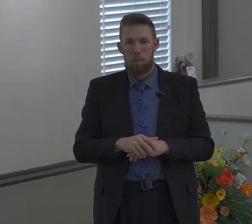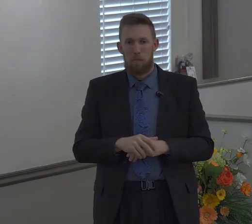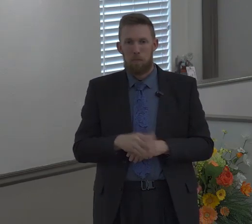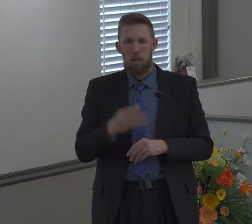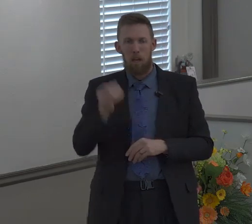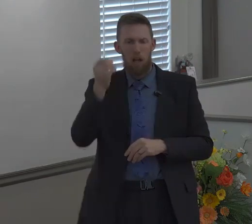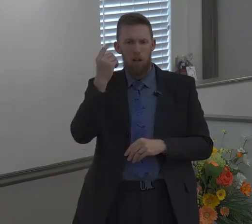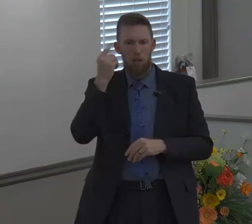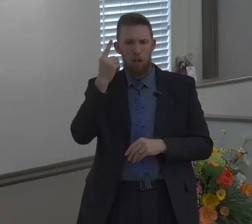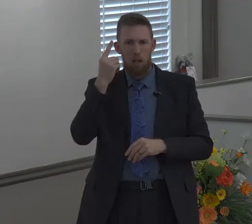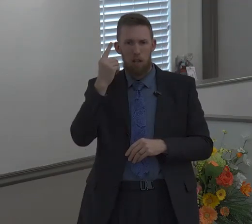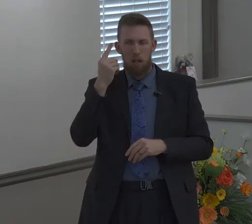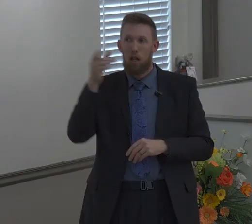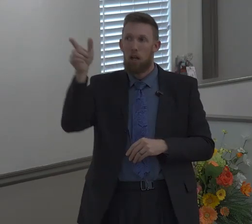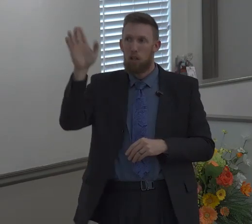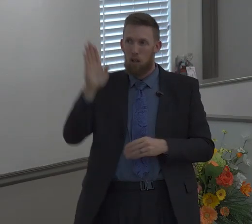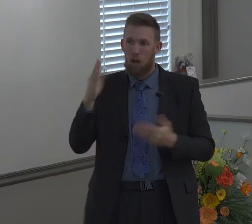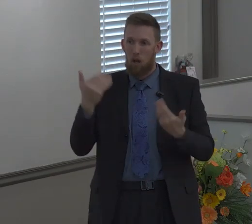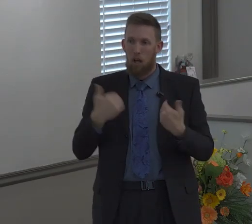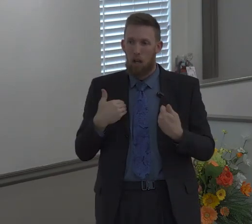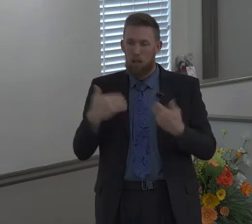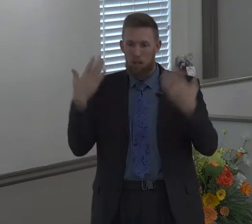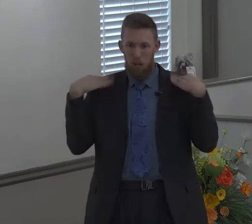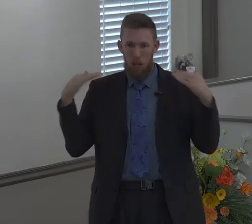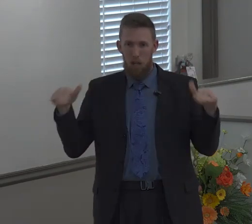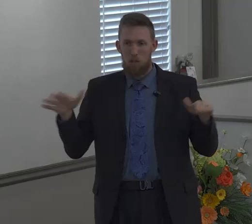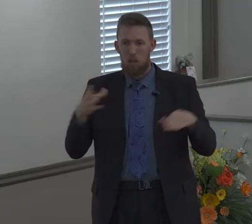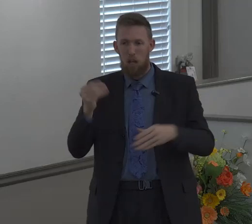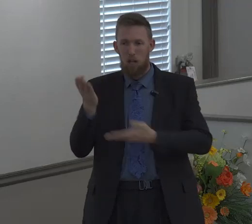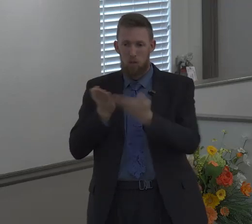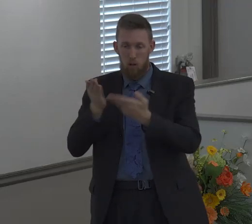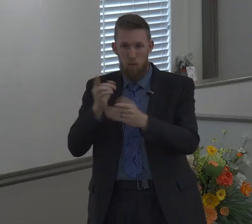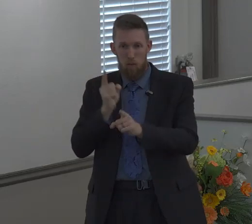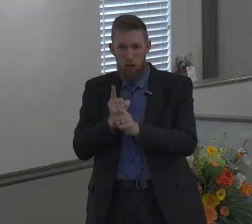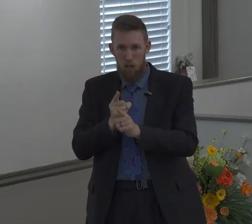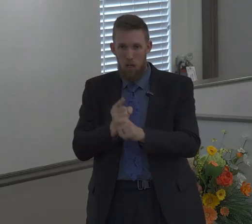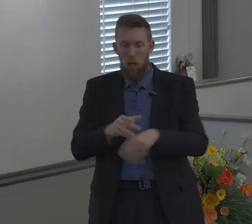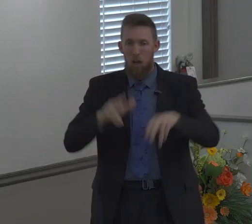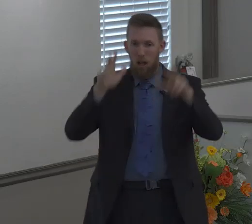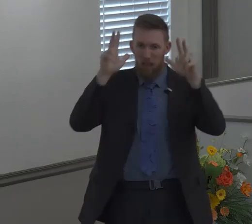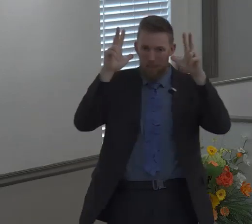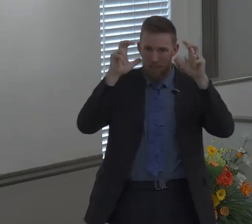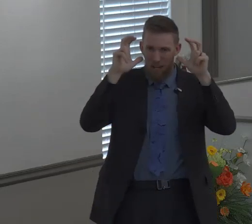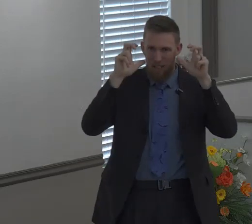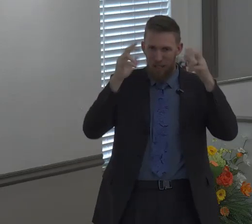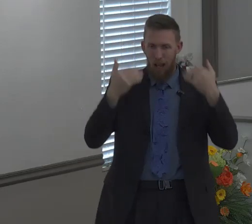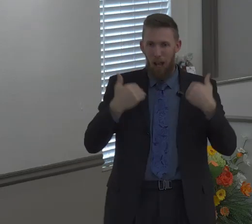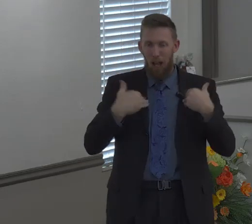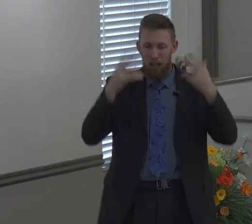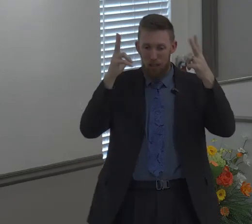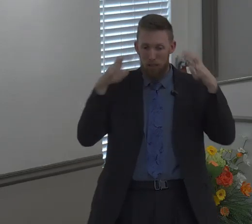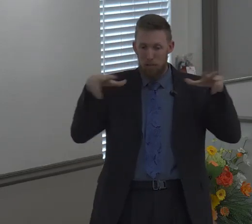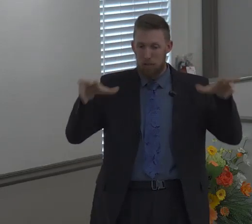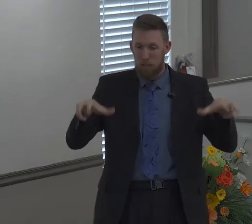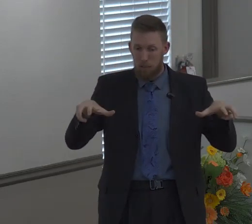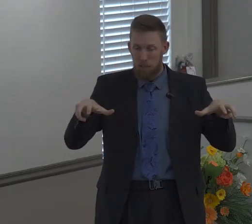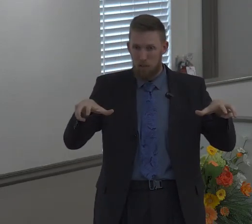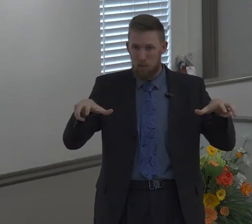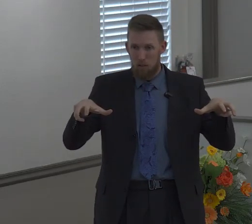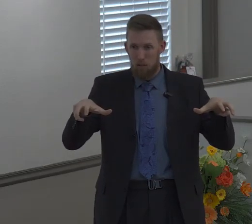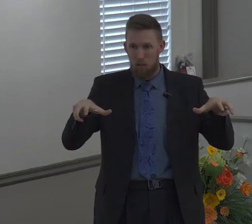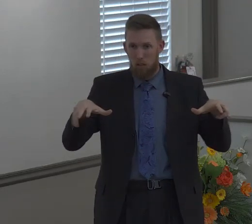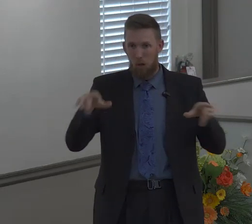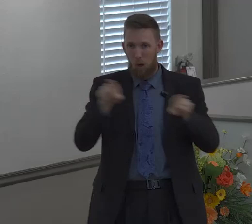Basically, understand, God has servants that he uses. Satan has servants that he